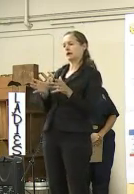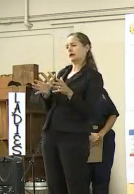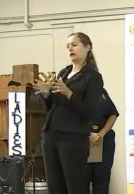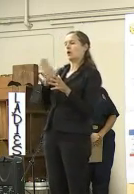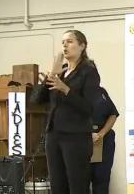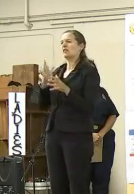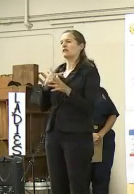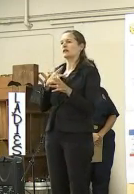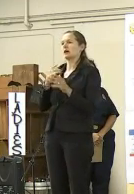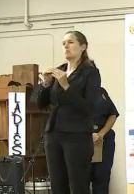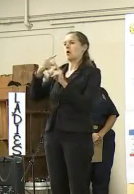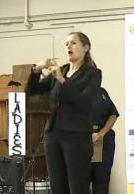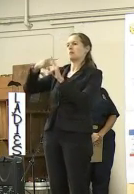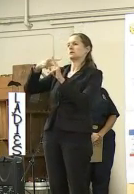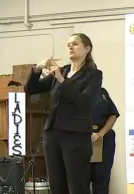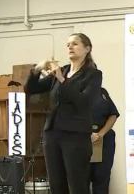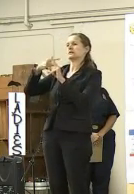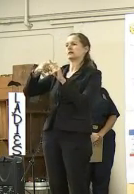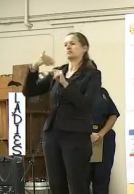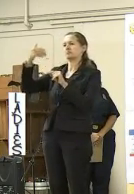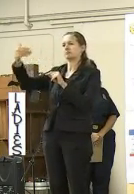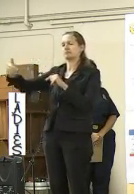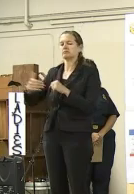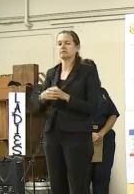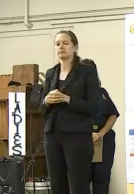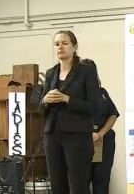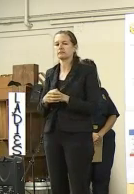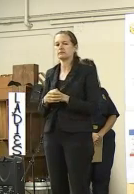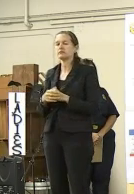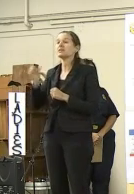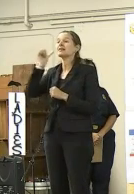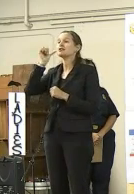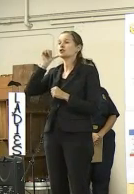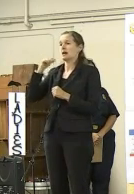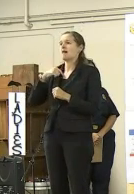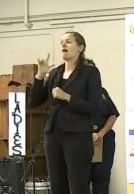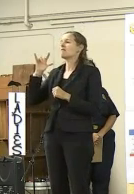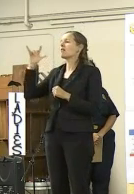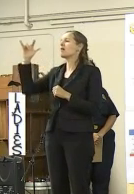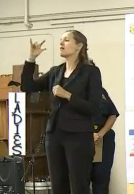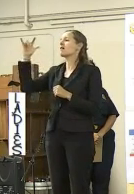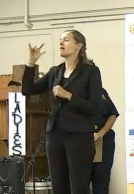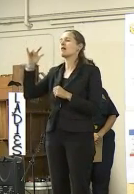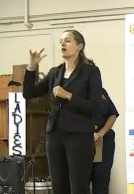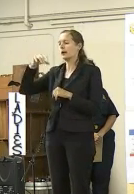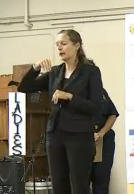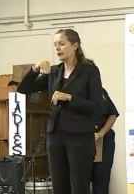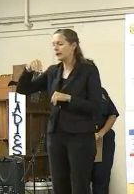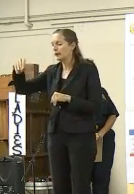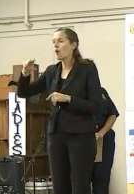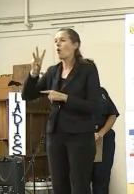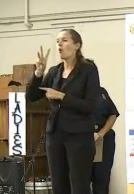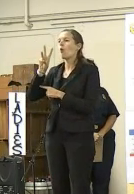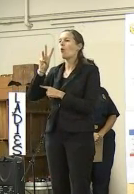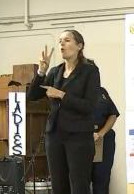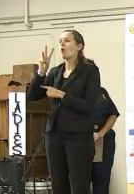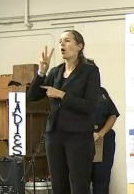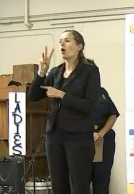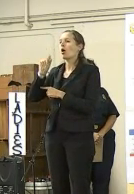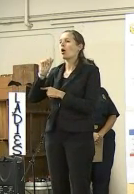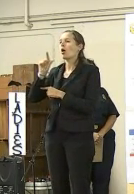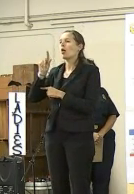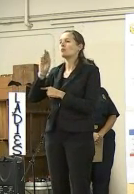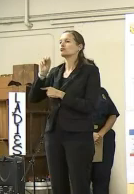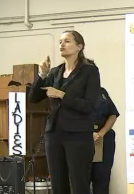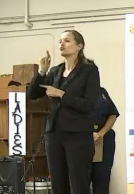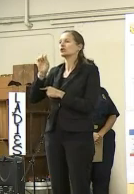have in front of us and moving forward. I did yesterday take a flight around the Walbridge Fire over there yesterday afternoon after we were